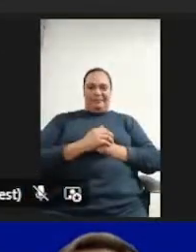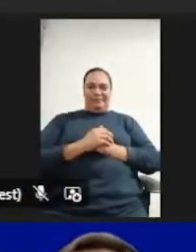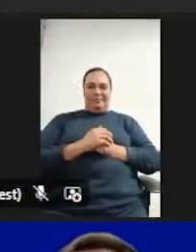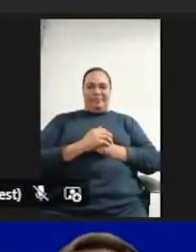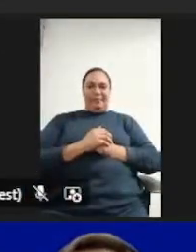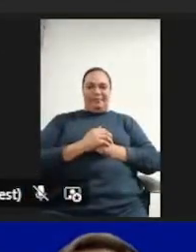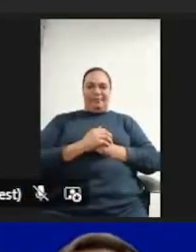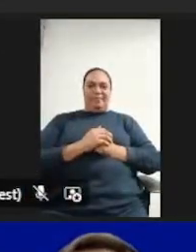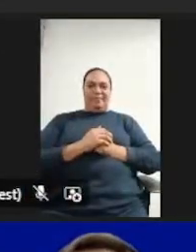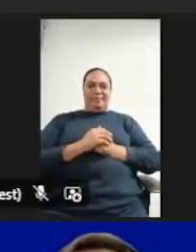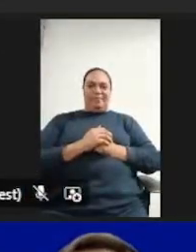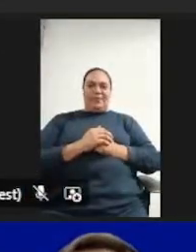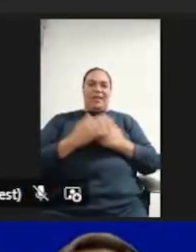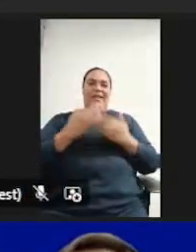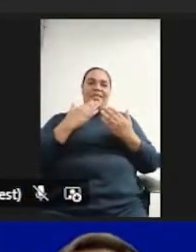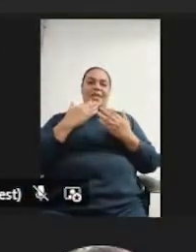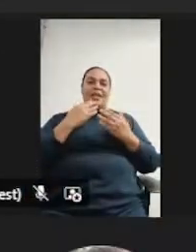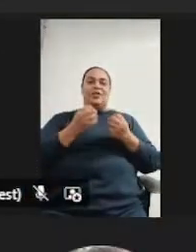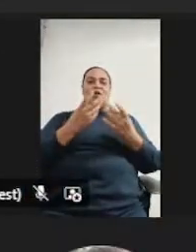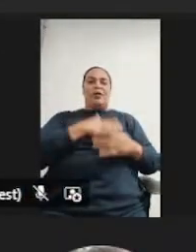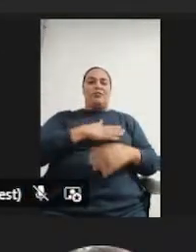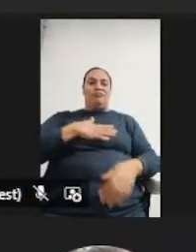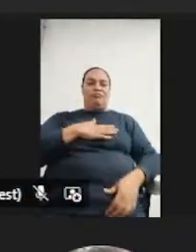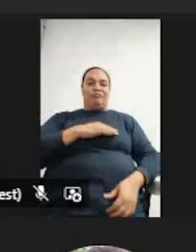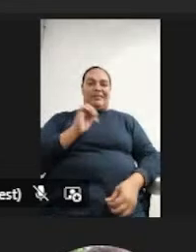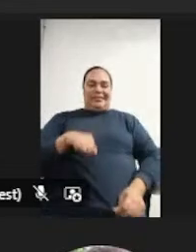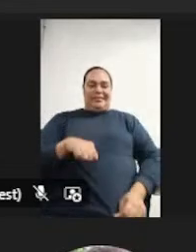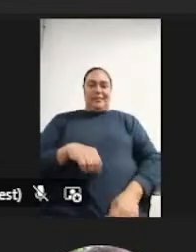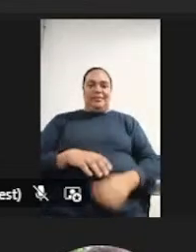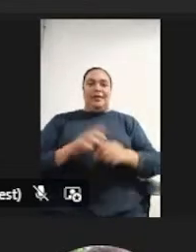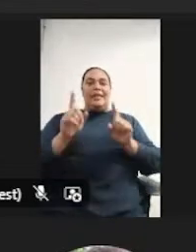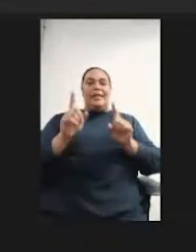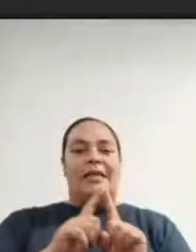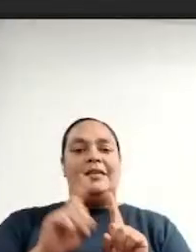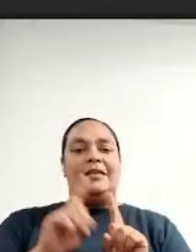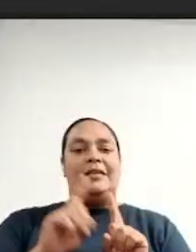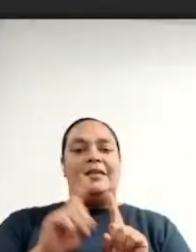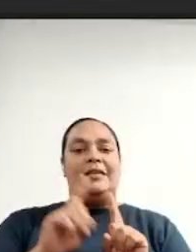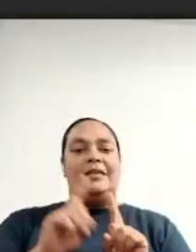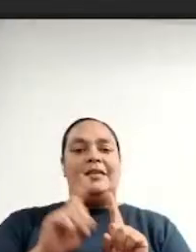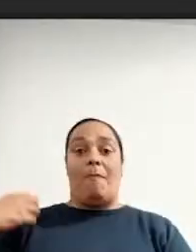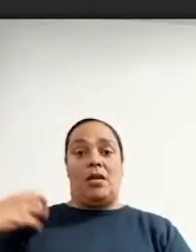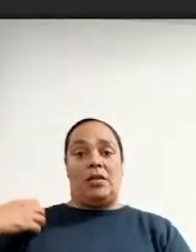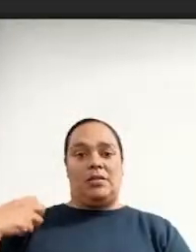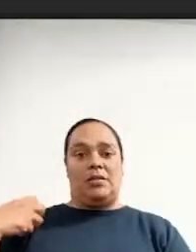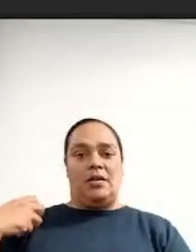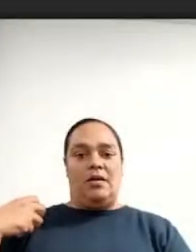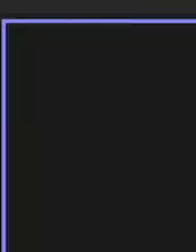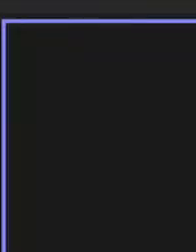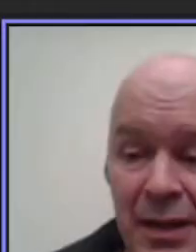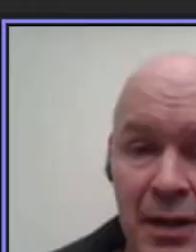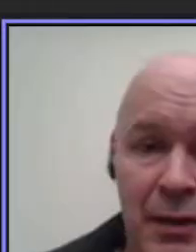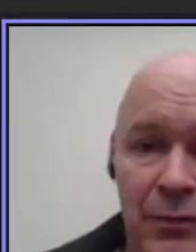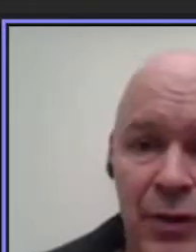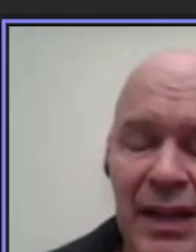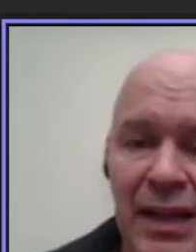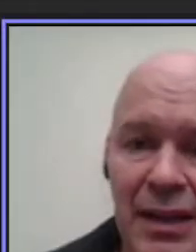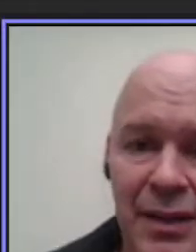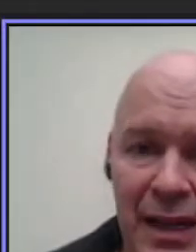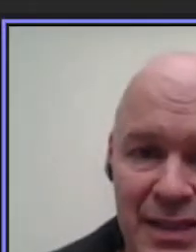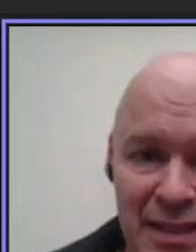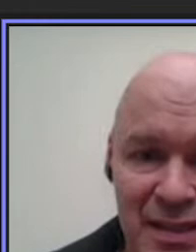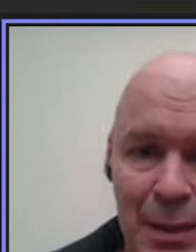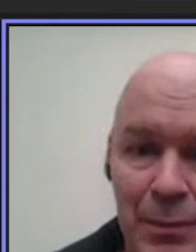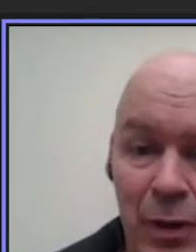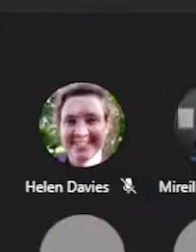Thank you, Helen. Much appreciated. And of course, thank you, Minister. I'm now going to open the floor to questions. And it's very